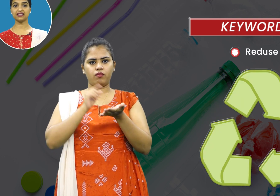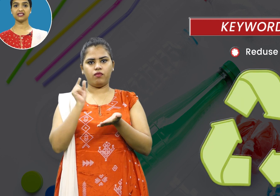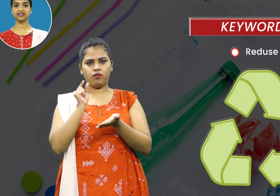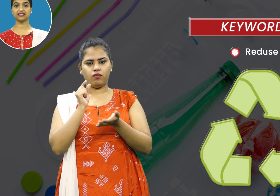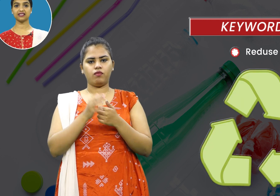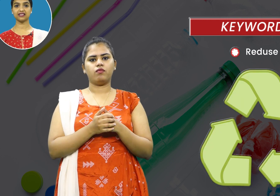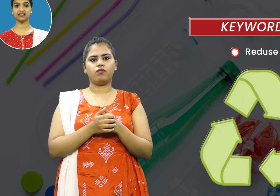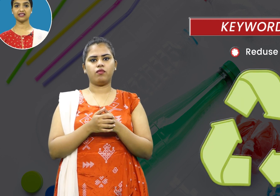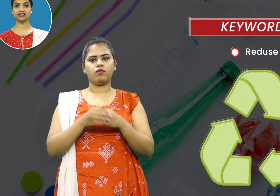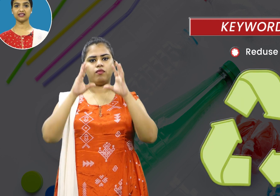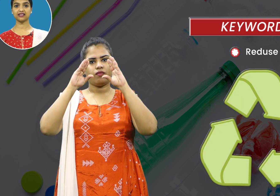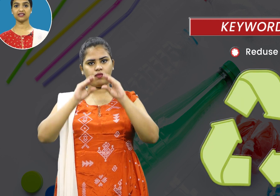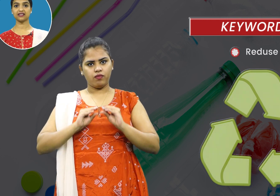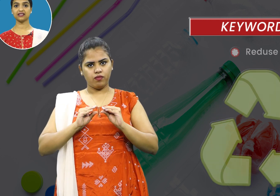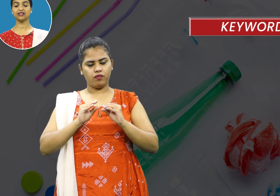reduce,